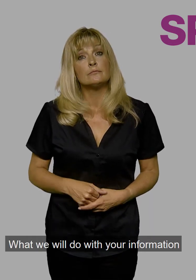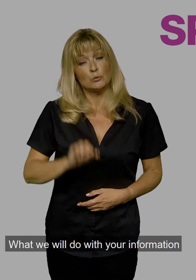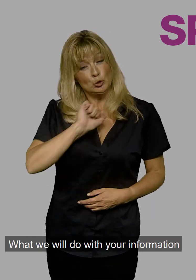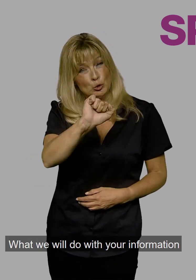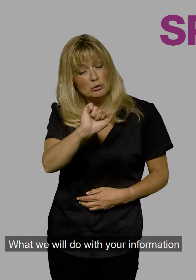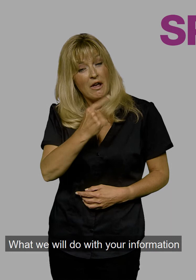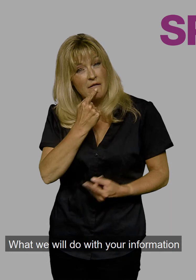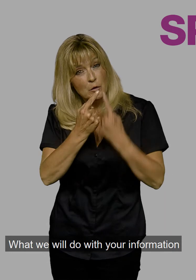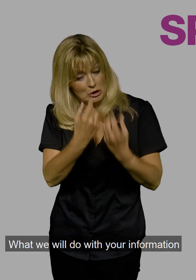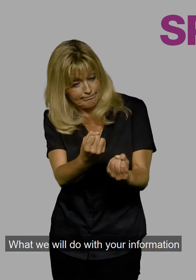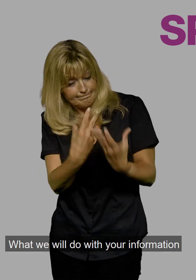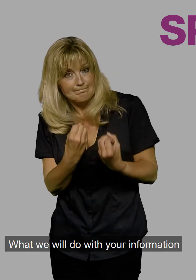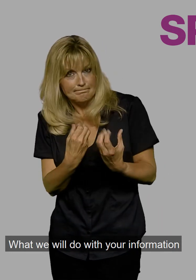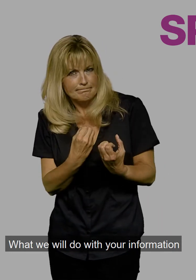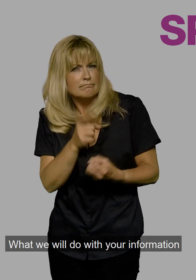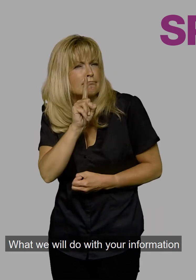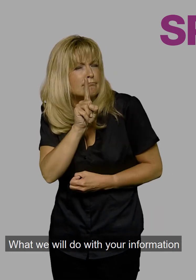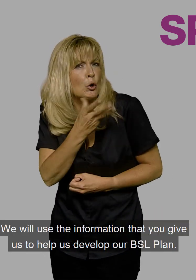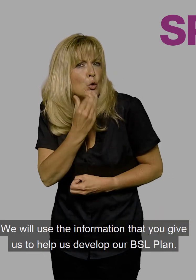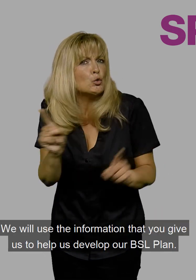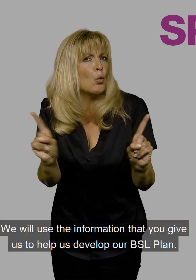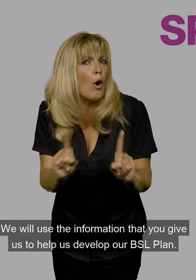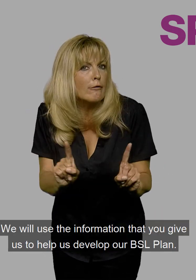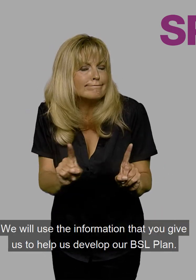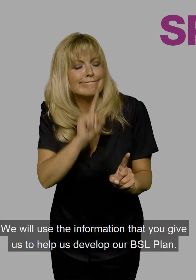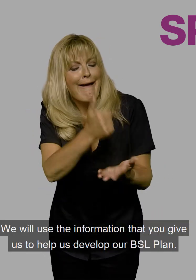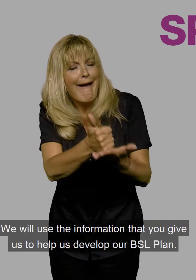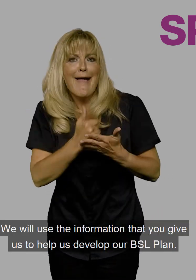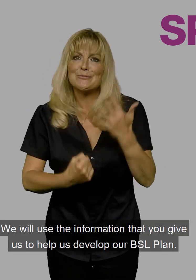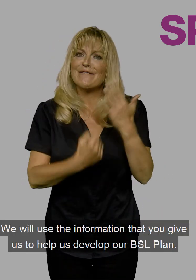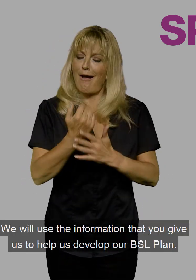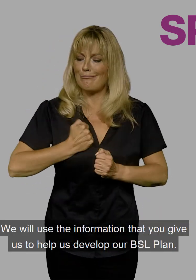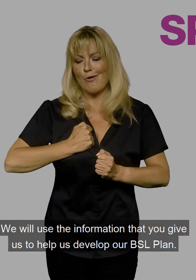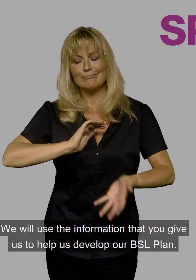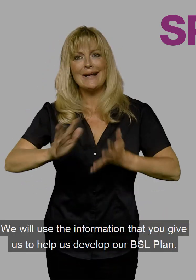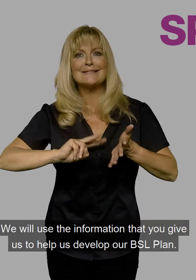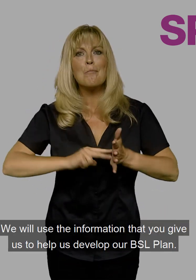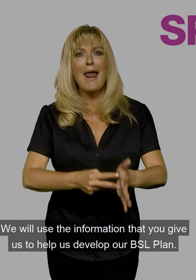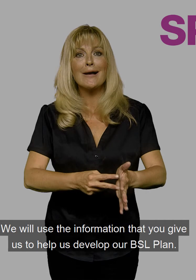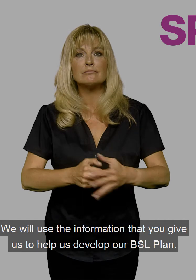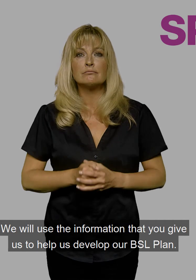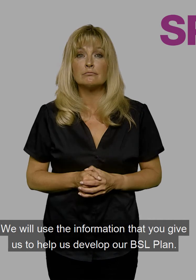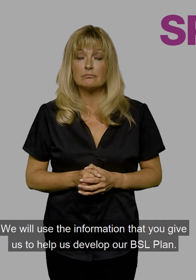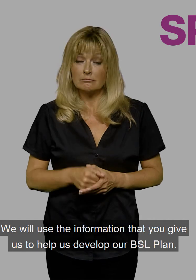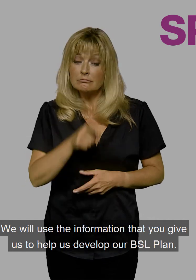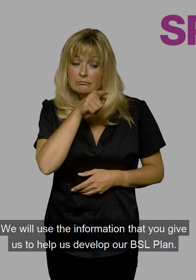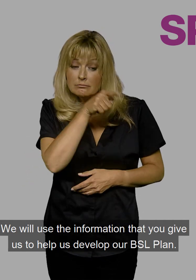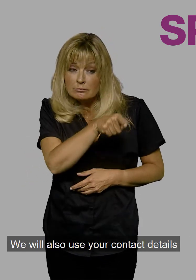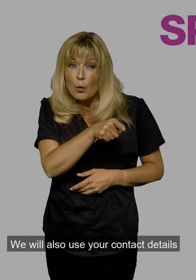What we will do with your information. We will use the information that you give us to help us develop our BSL plan. We